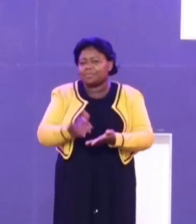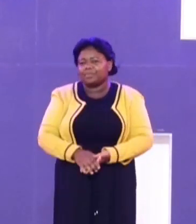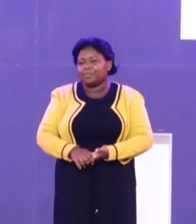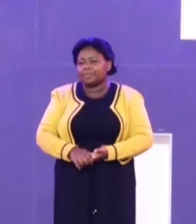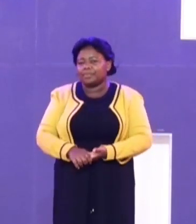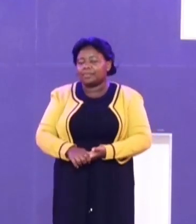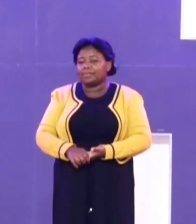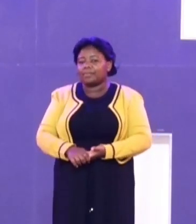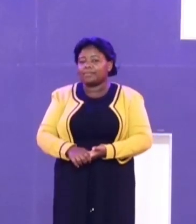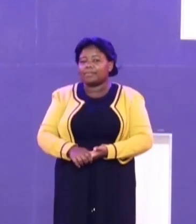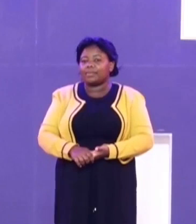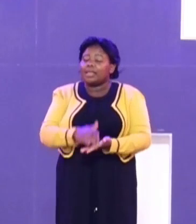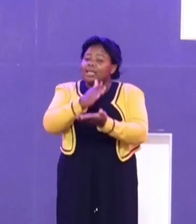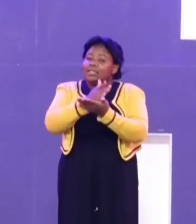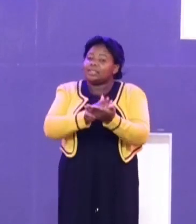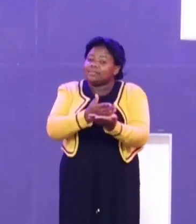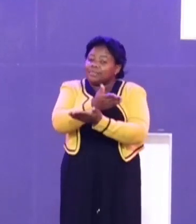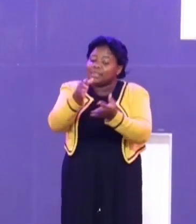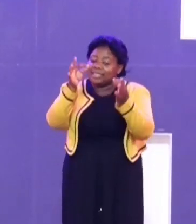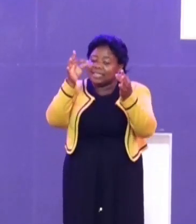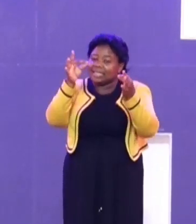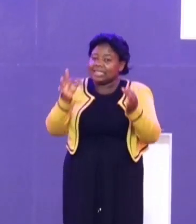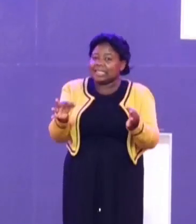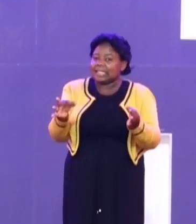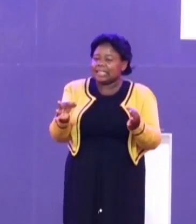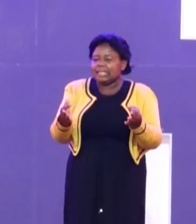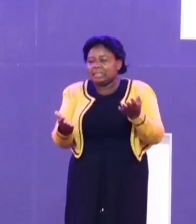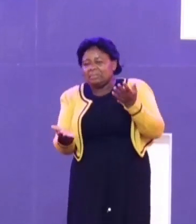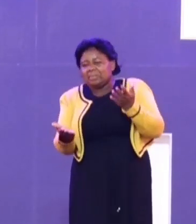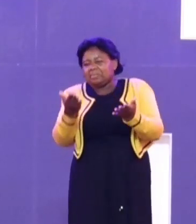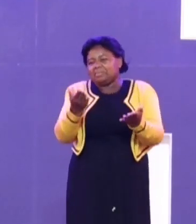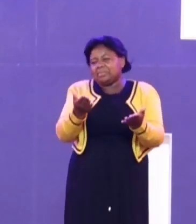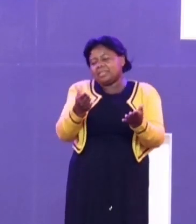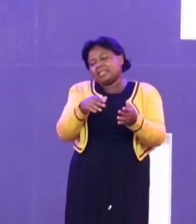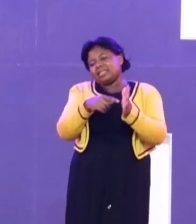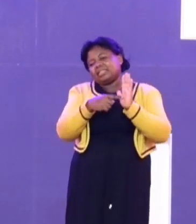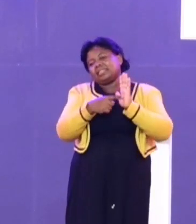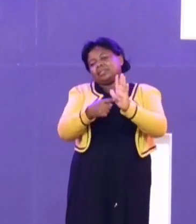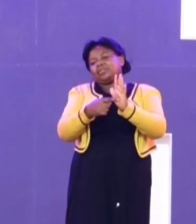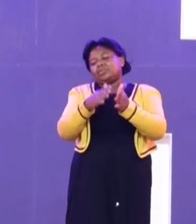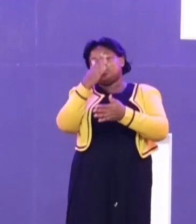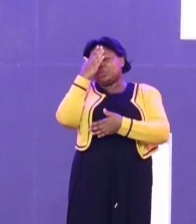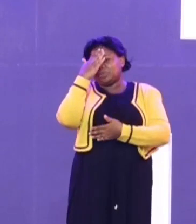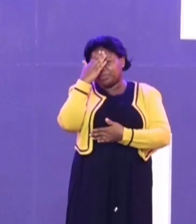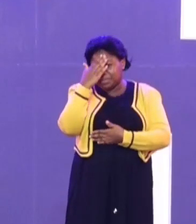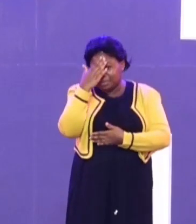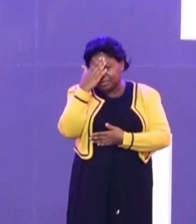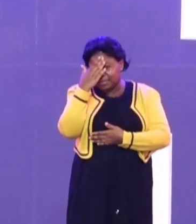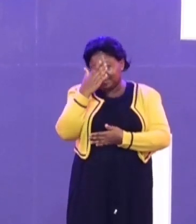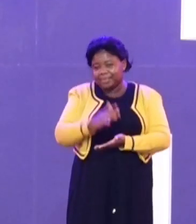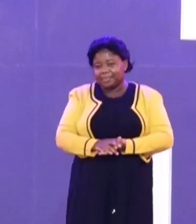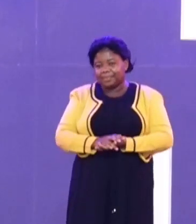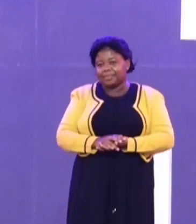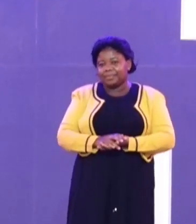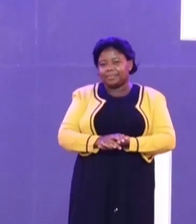nosirika. Well, some of these things I've mentioned may be signs of humility. Wewa wabumu kubonero bwenjogedde